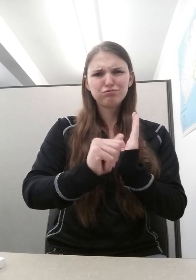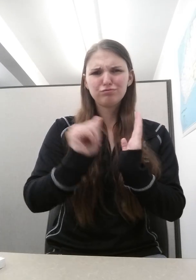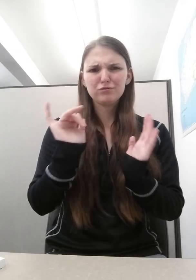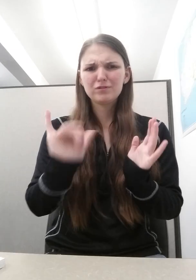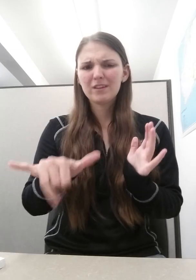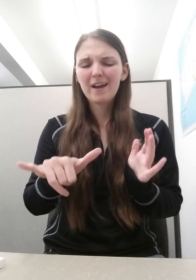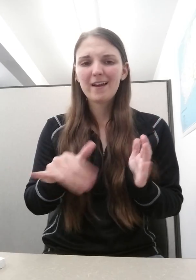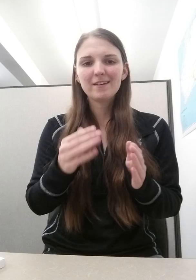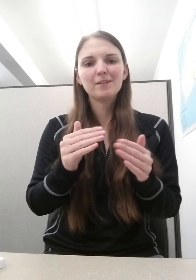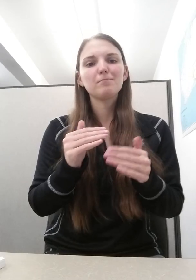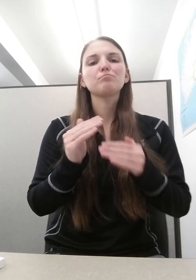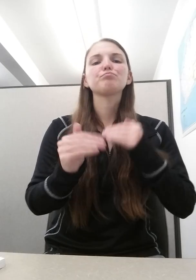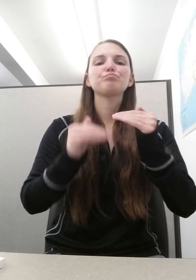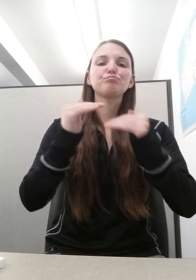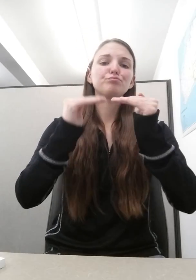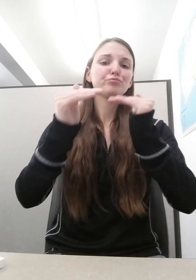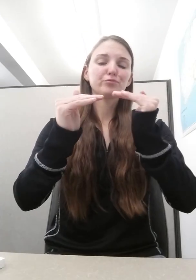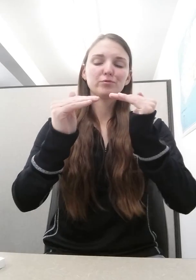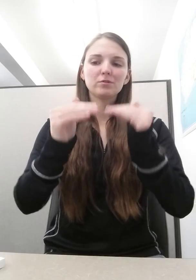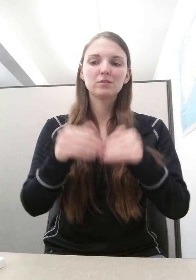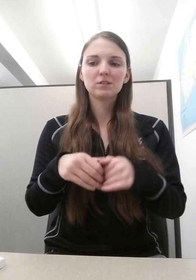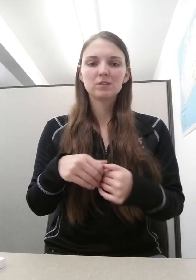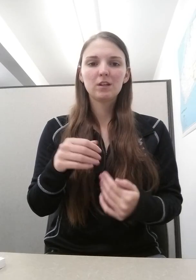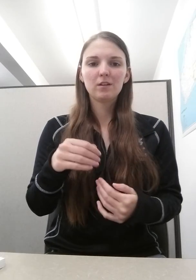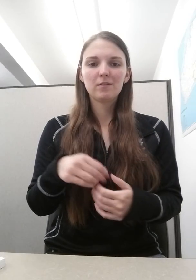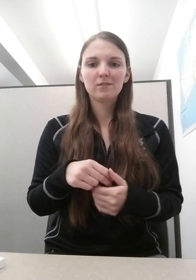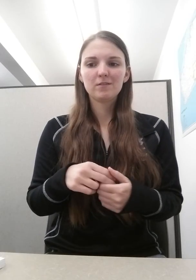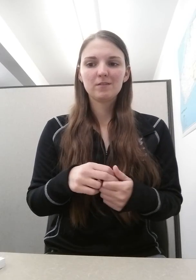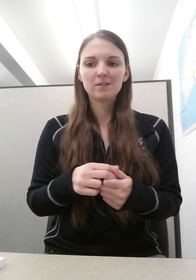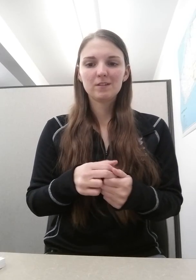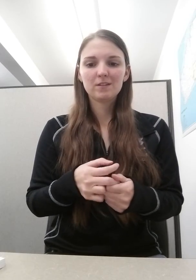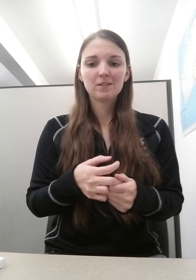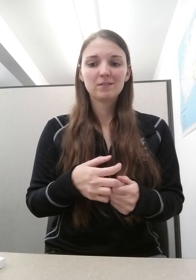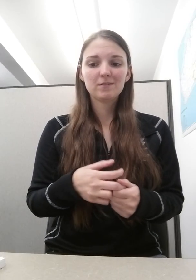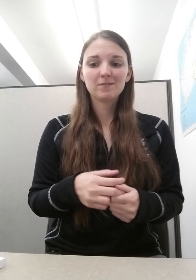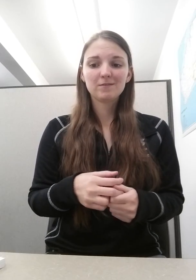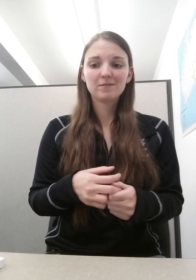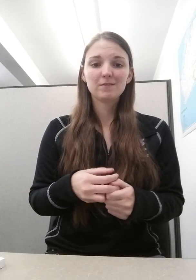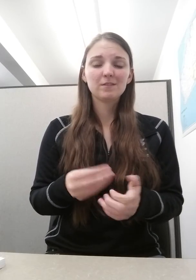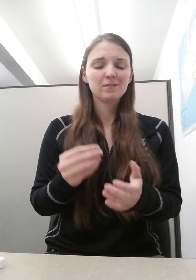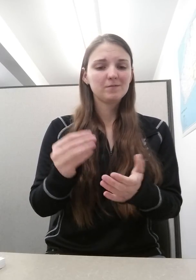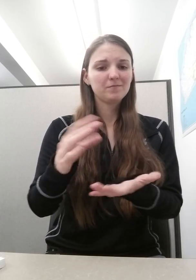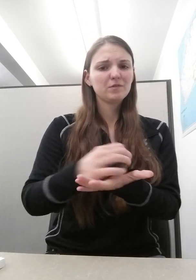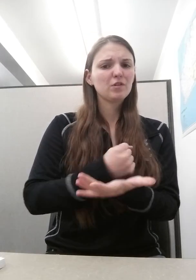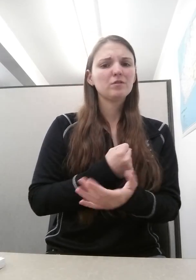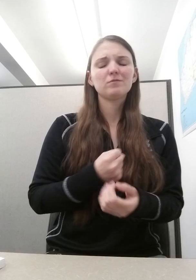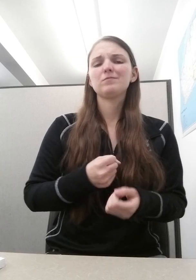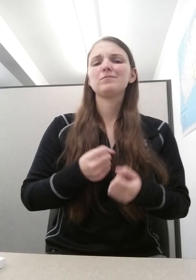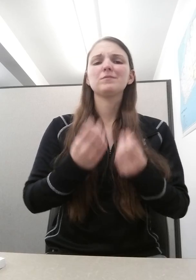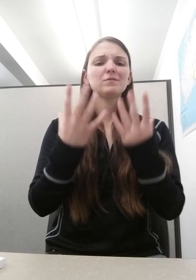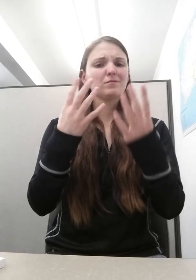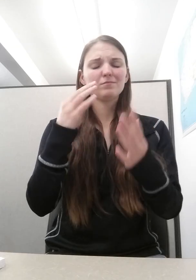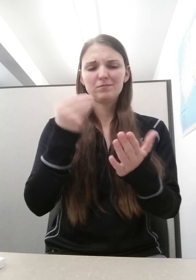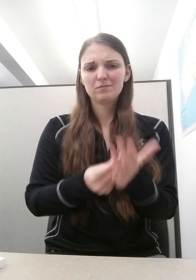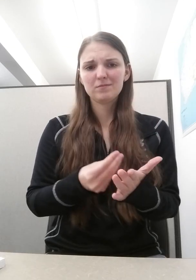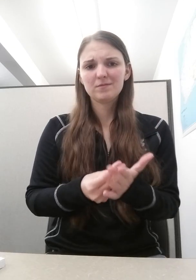very carefully, and of course in those days it didn't matter if anybody fell in love. People got married because of land. If I have 50 acres and my